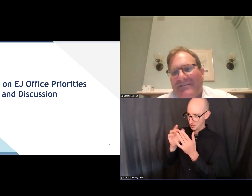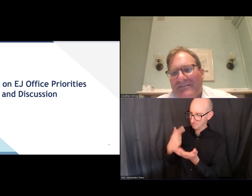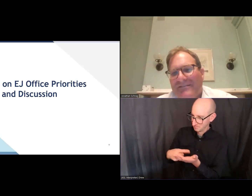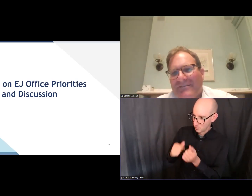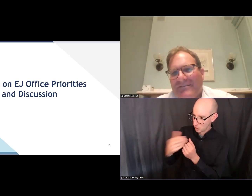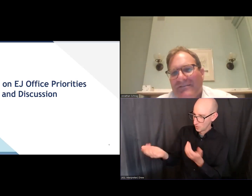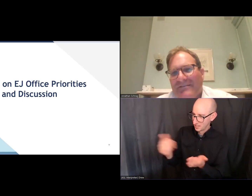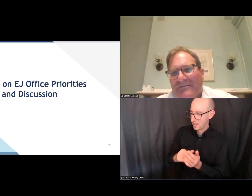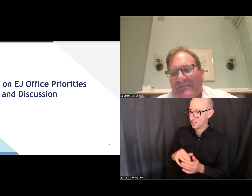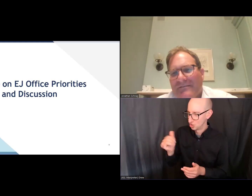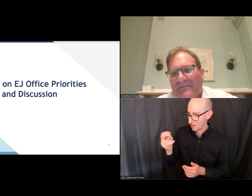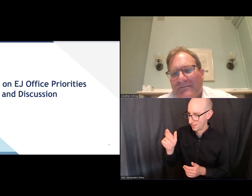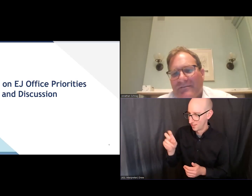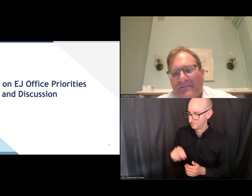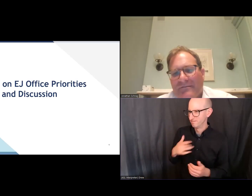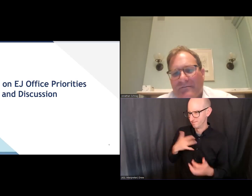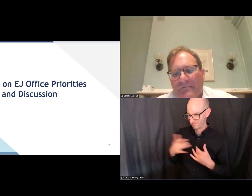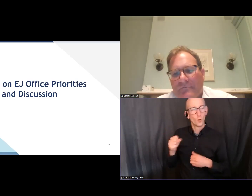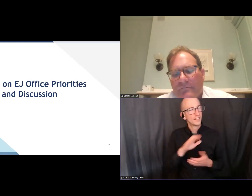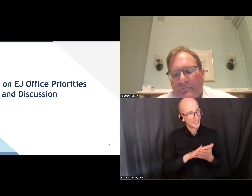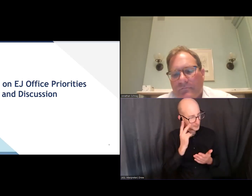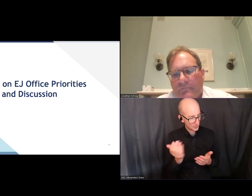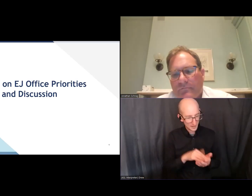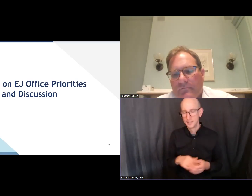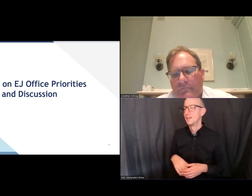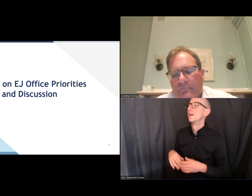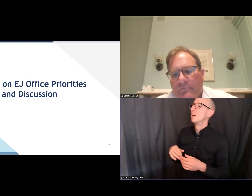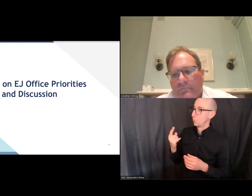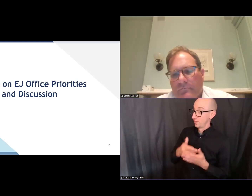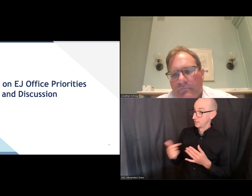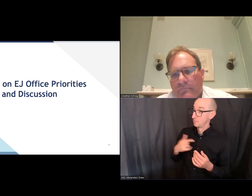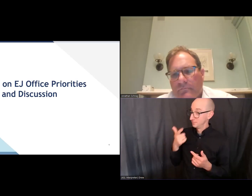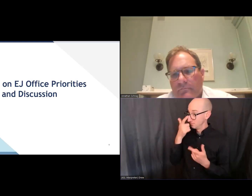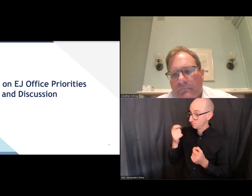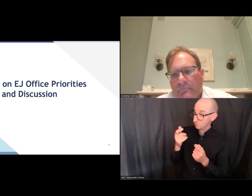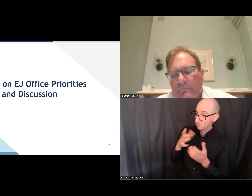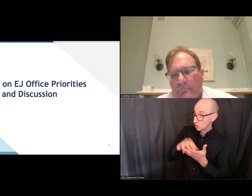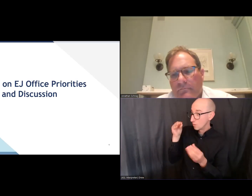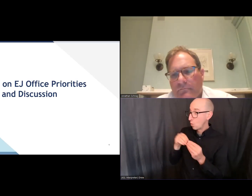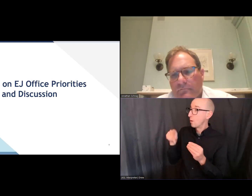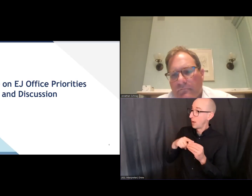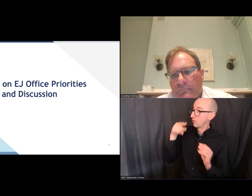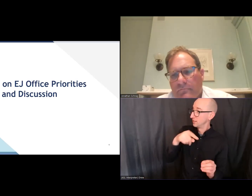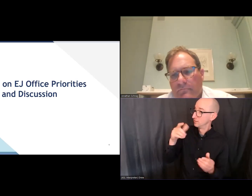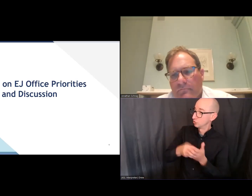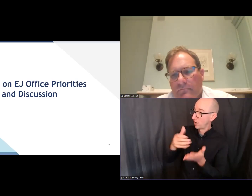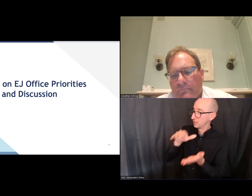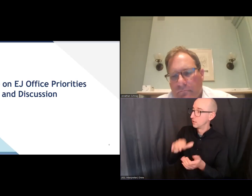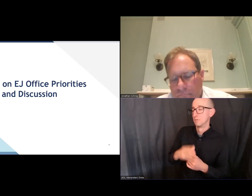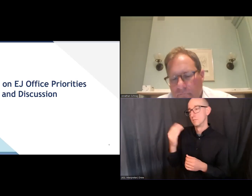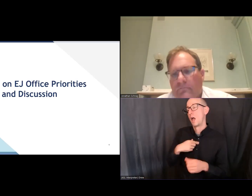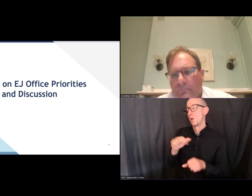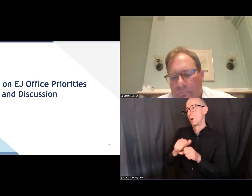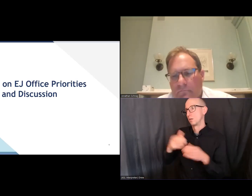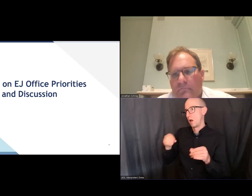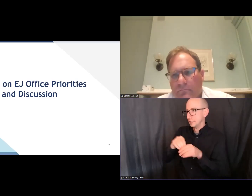Exciting. And one of the things I'm interested in learning a little bit more about vis-a-vis these grants, I work a lot in the sustainable transportation